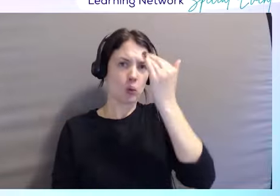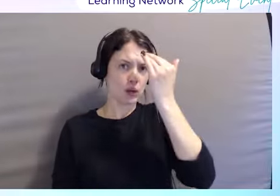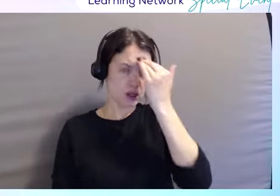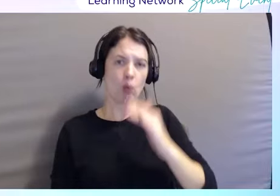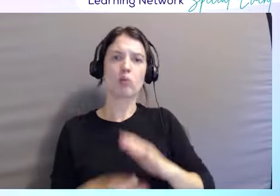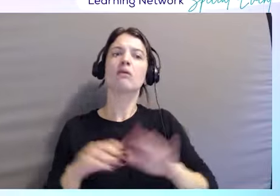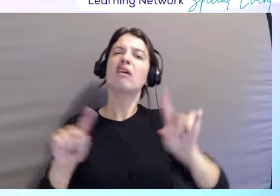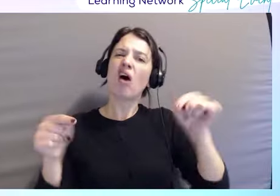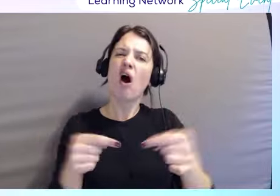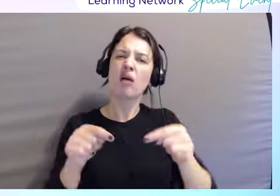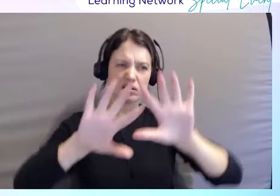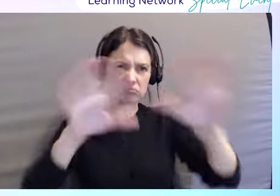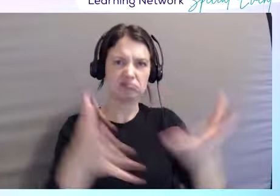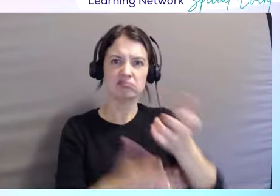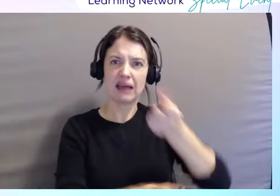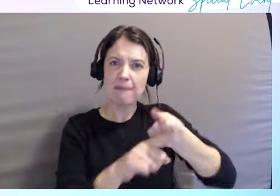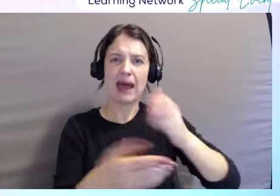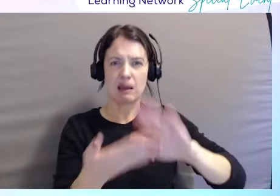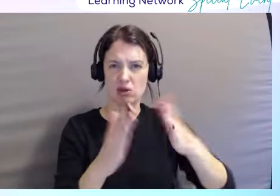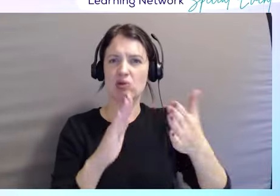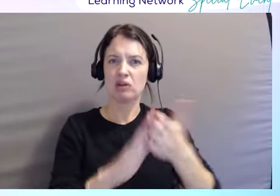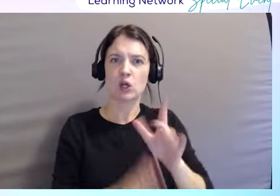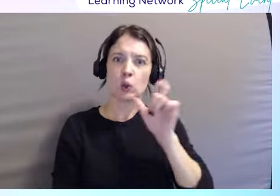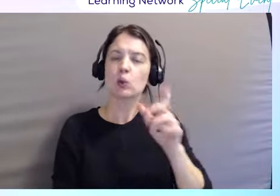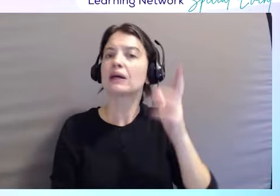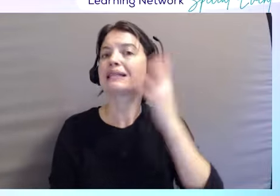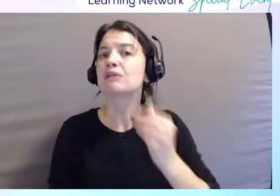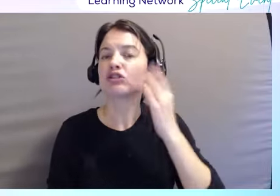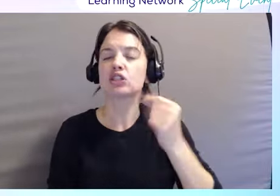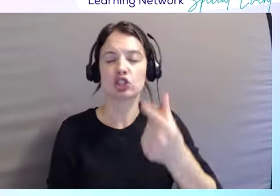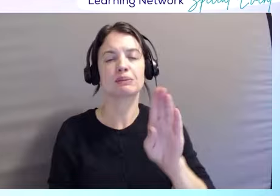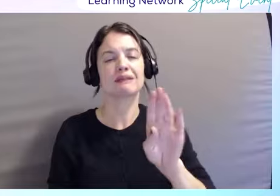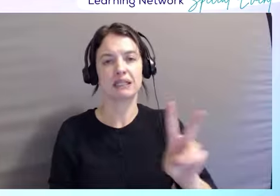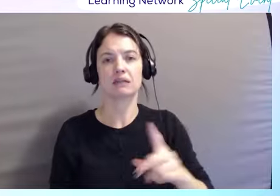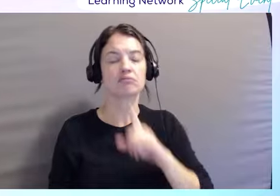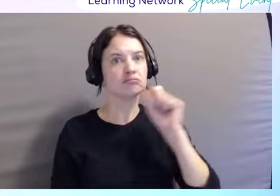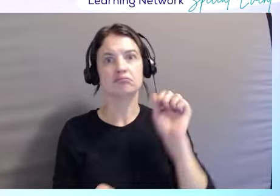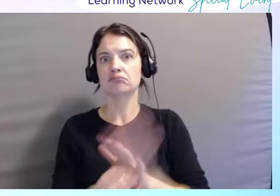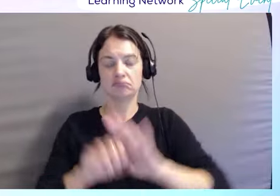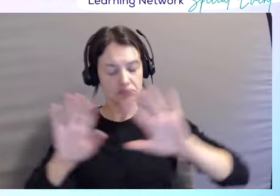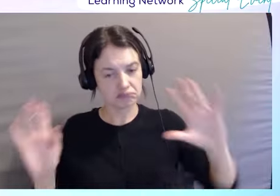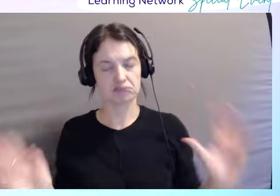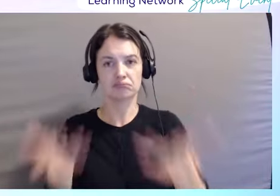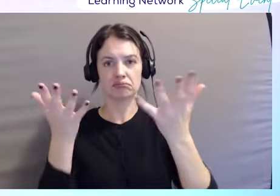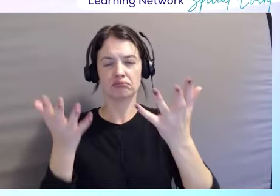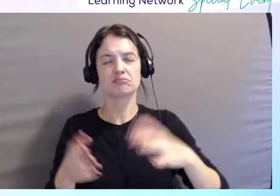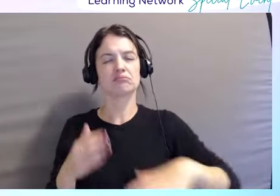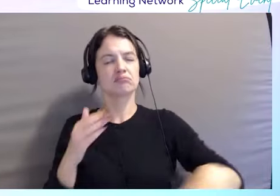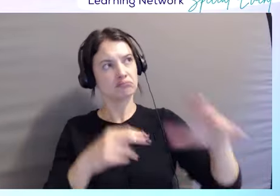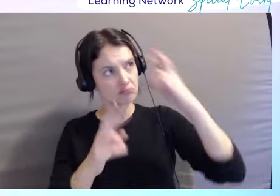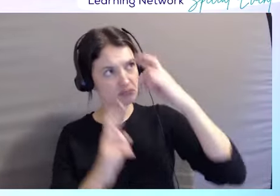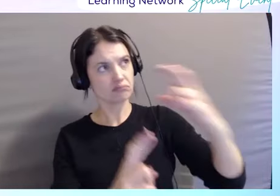among Indigenous communities. We commit to furthering our work in ways that best uphold solidarity with